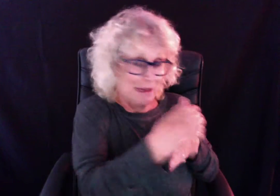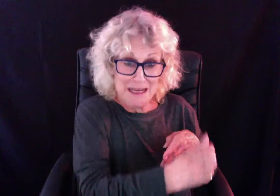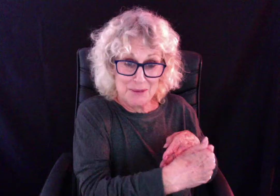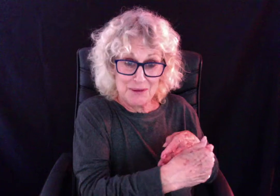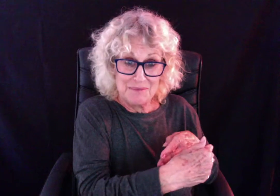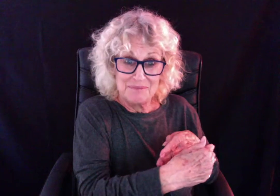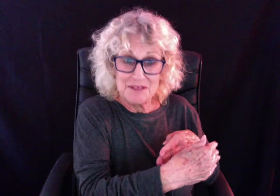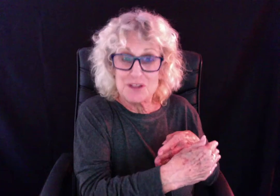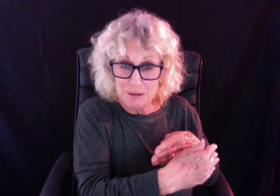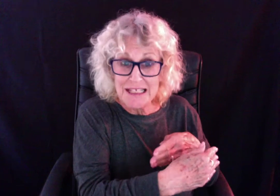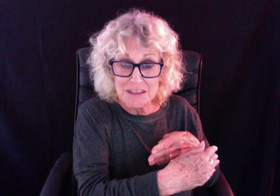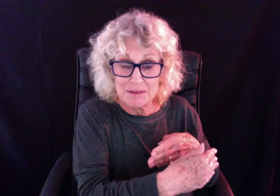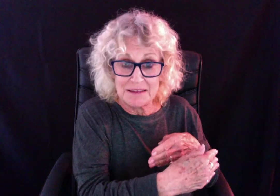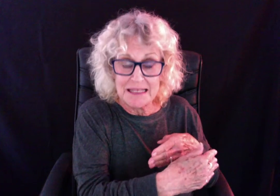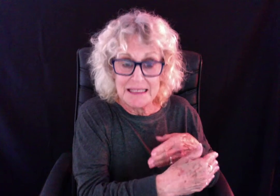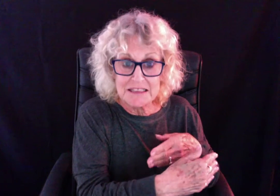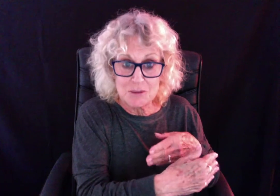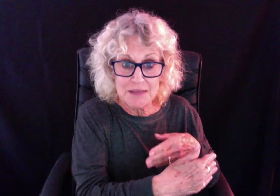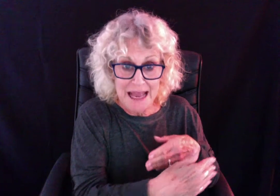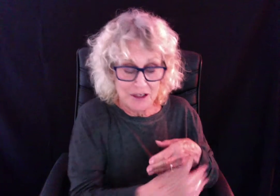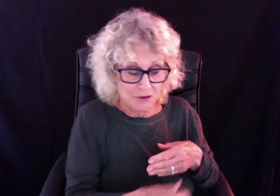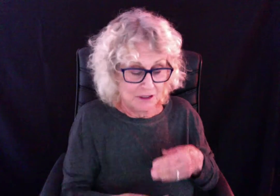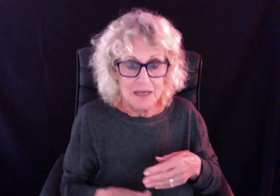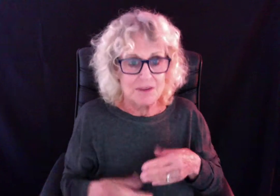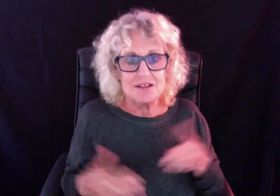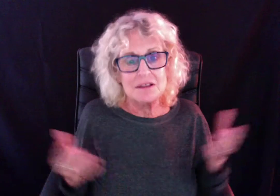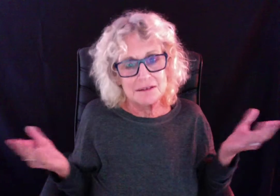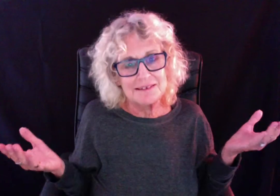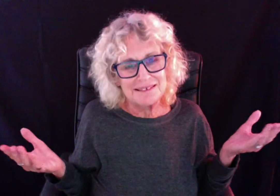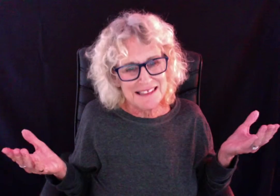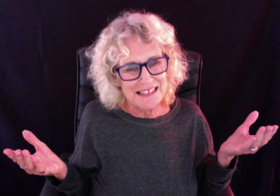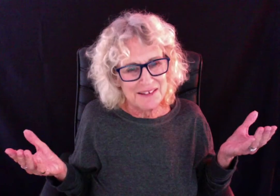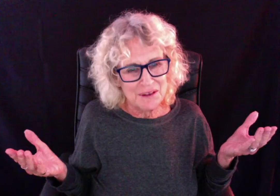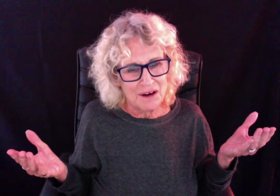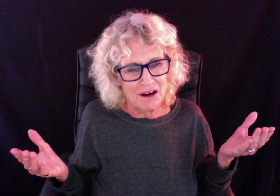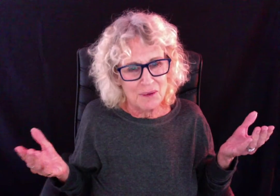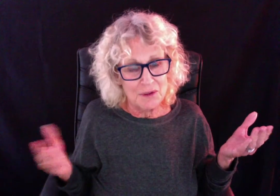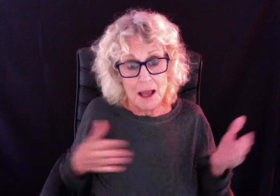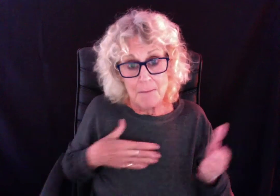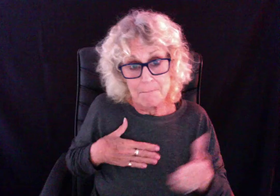My neighbor. There's the placement. That needs to be accurate. Because doesn't that look awkward?